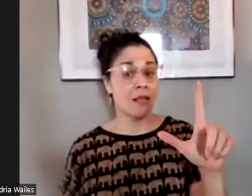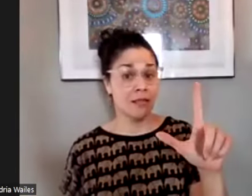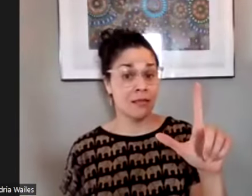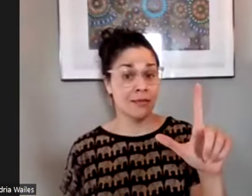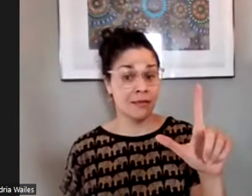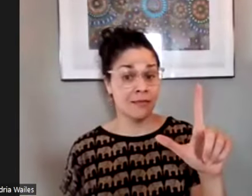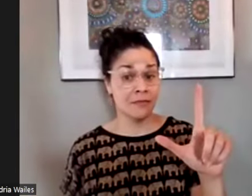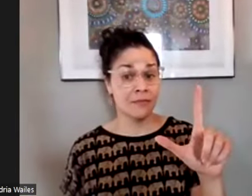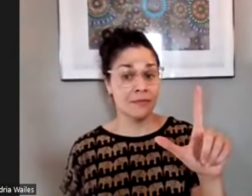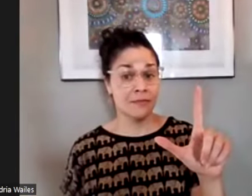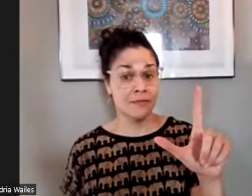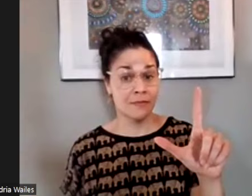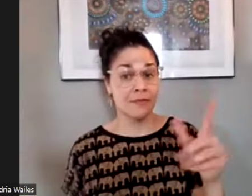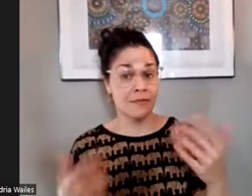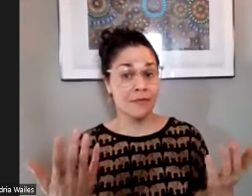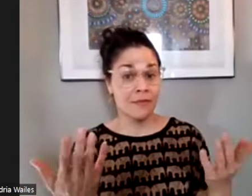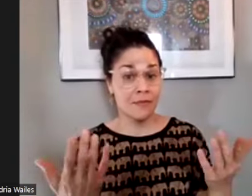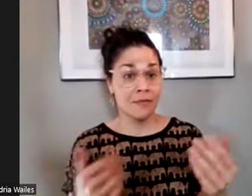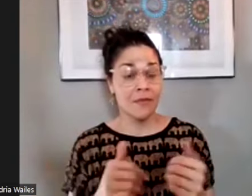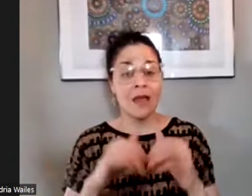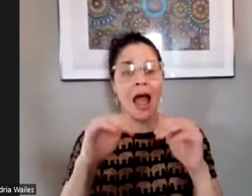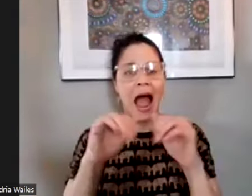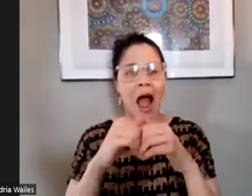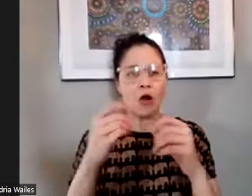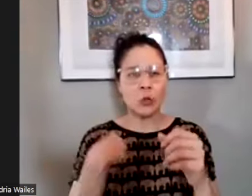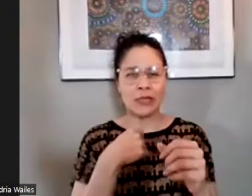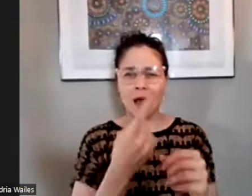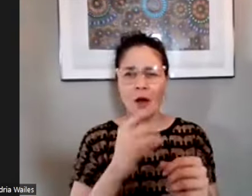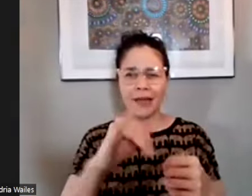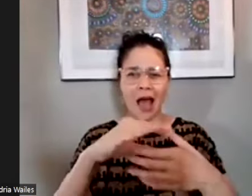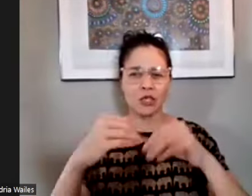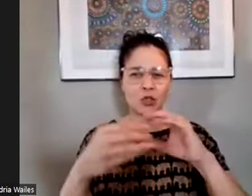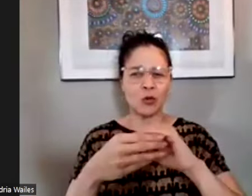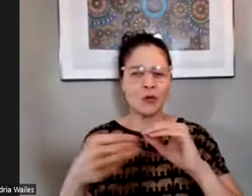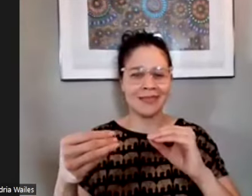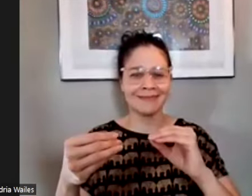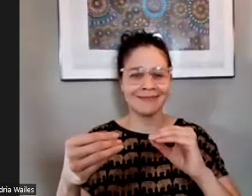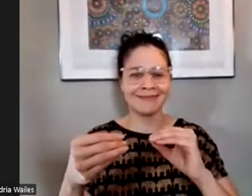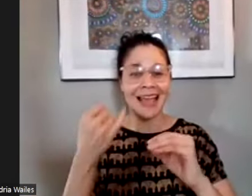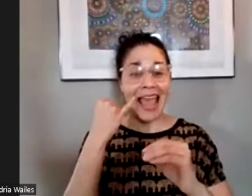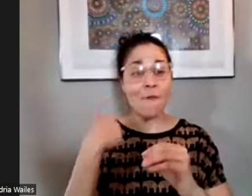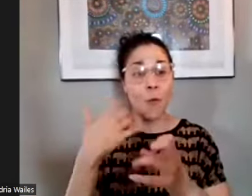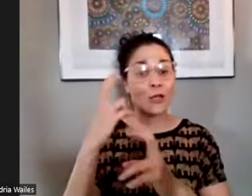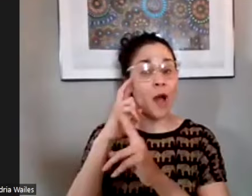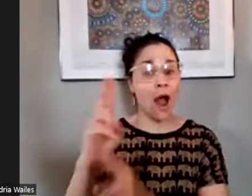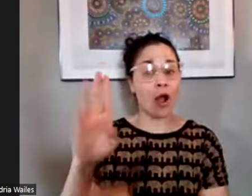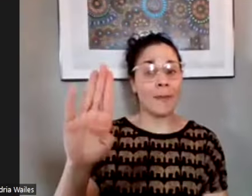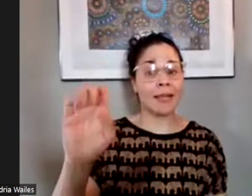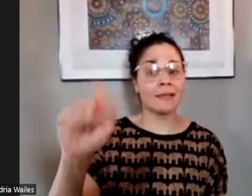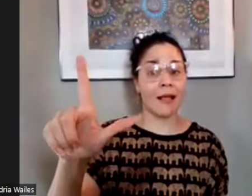would require the use of British Sign Language and American Sign Language, we'd have to still figure out how to tell that story, especially